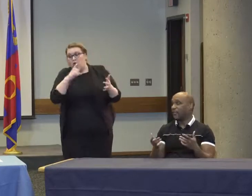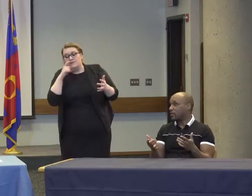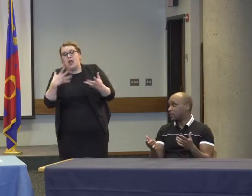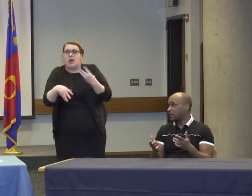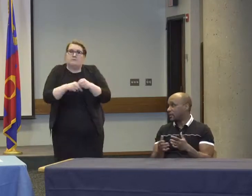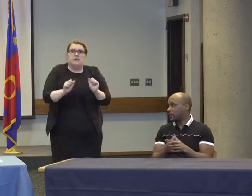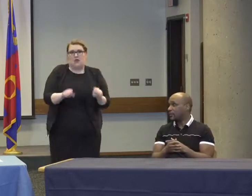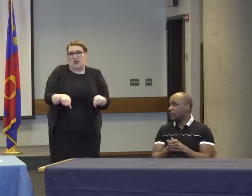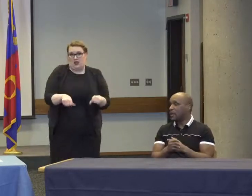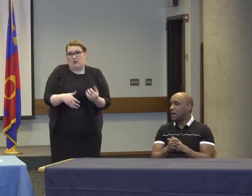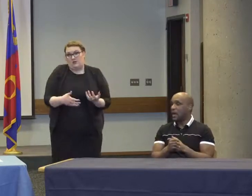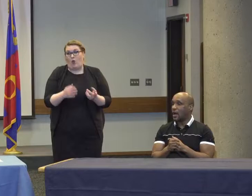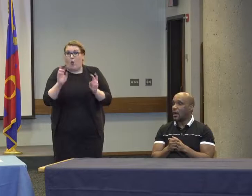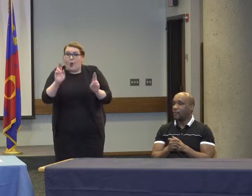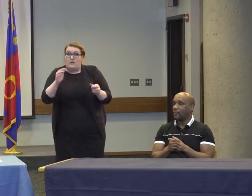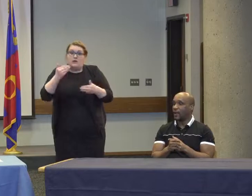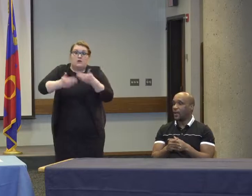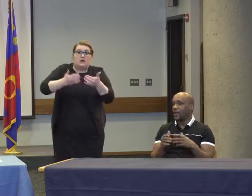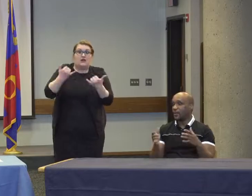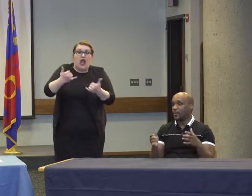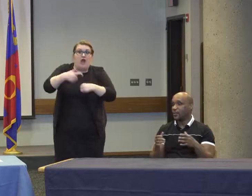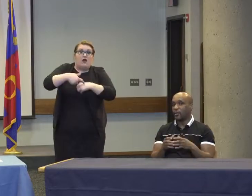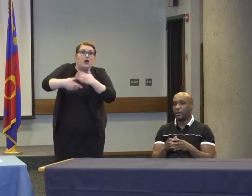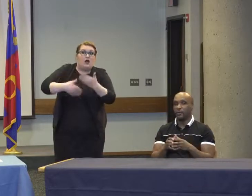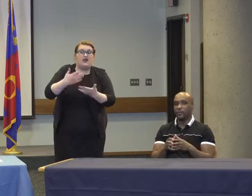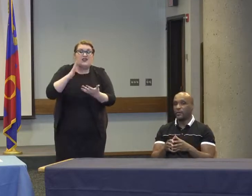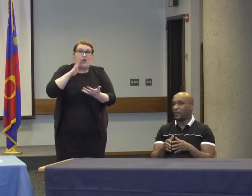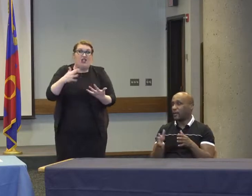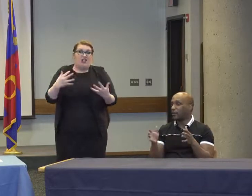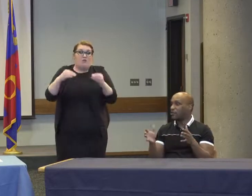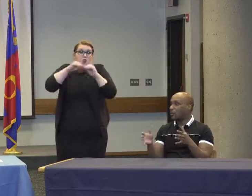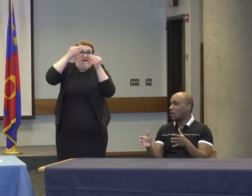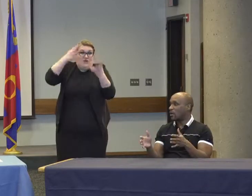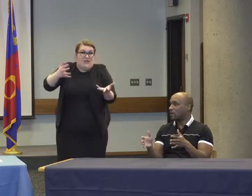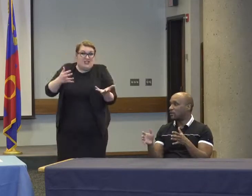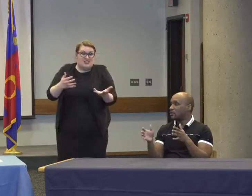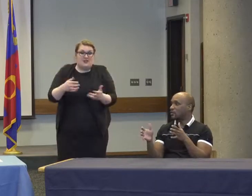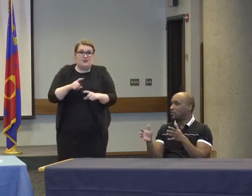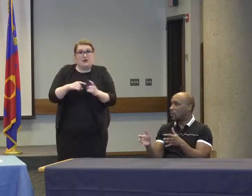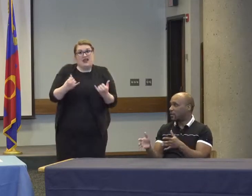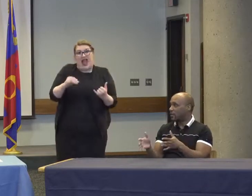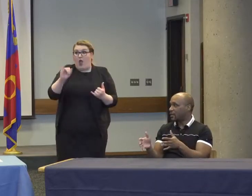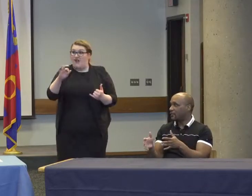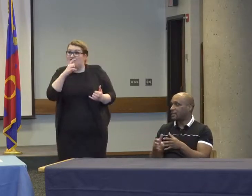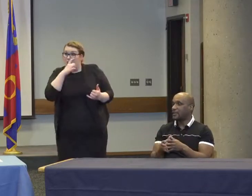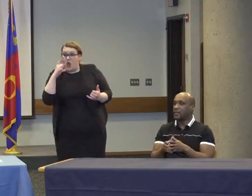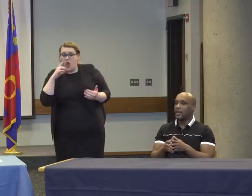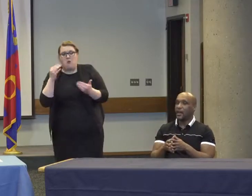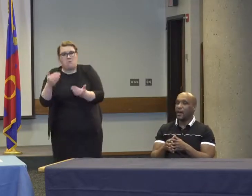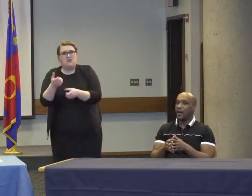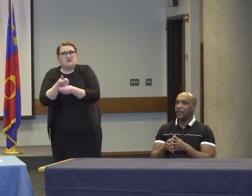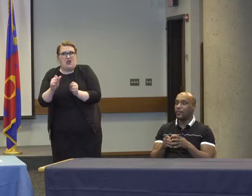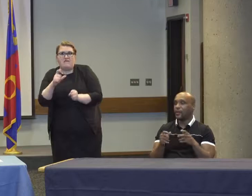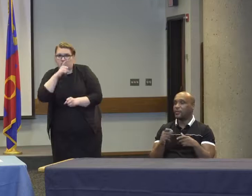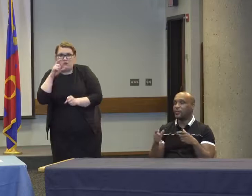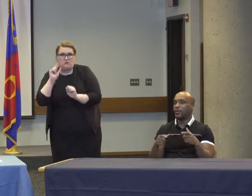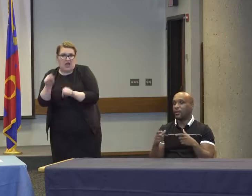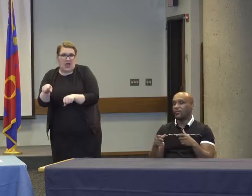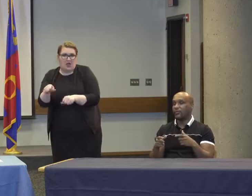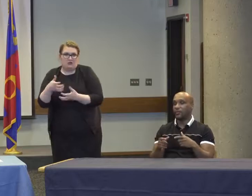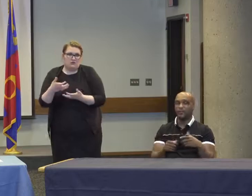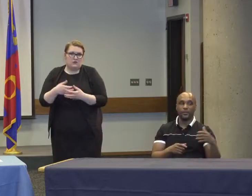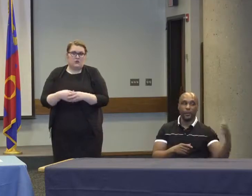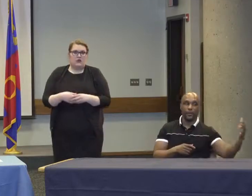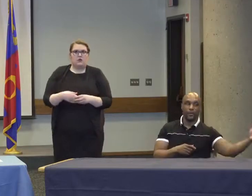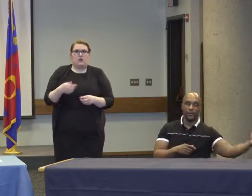will have clearer data. But at this point, we say if you're wearing it, wear it safely, because we don't